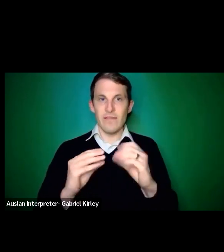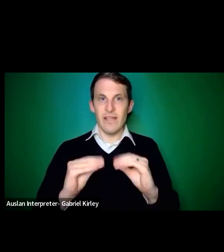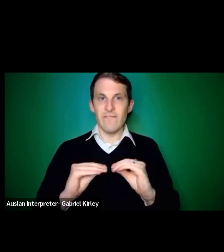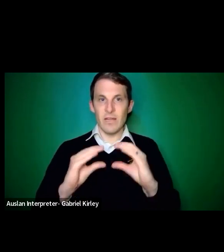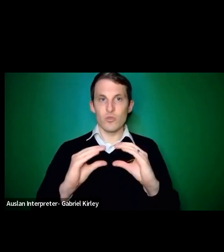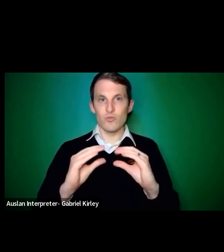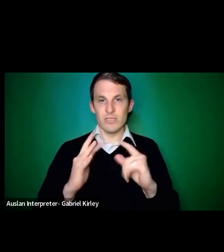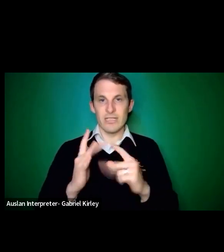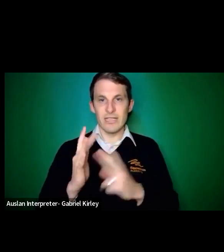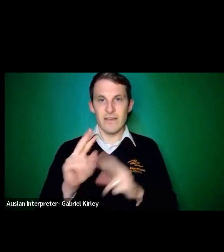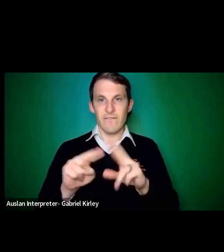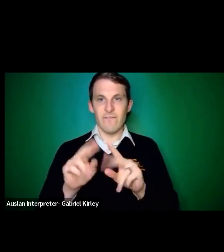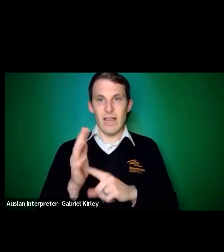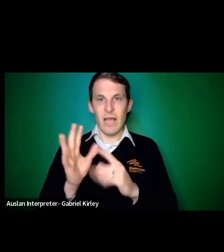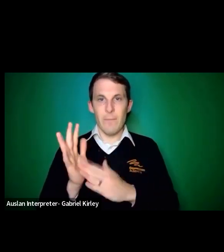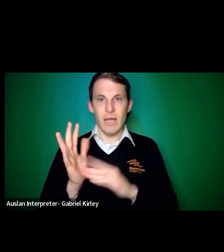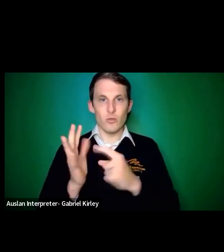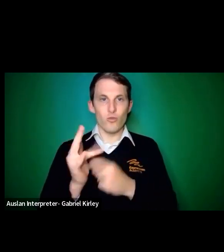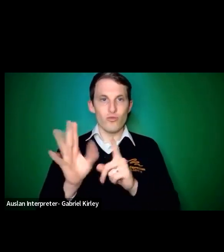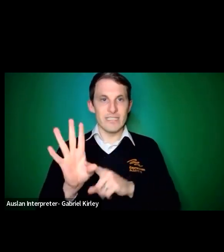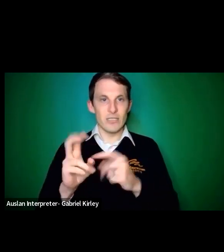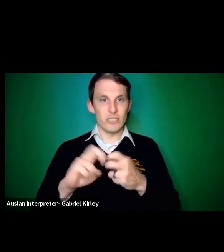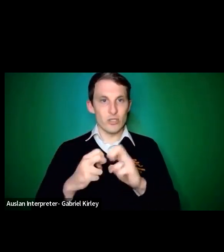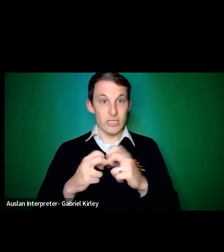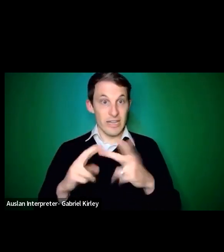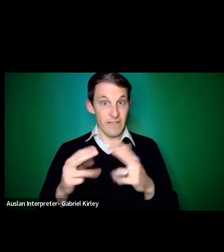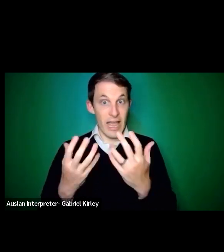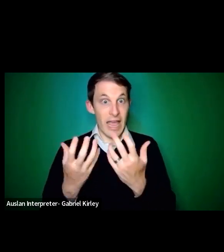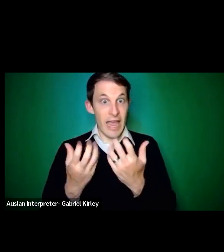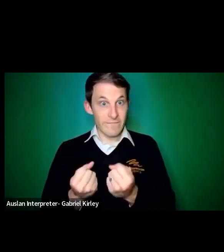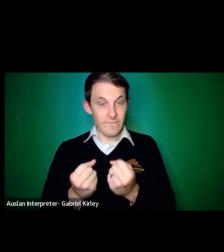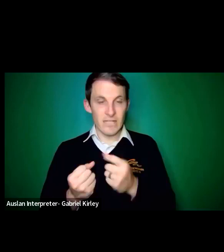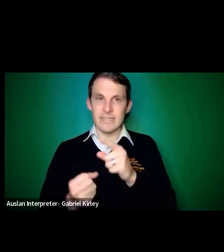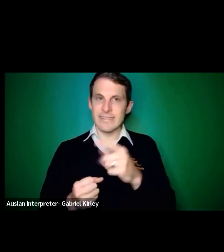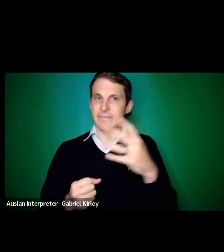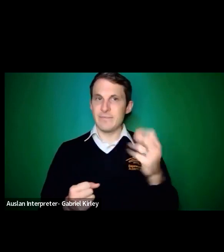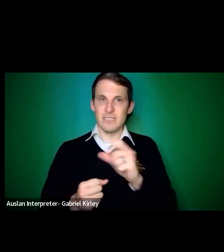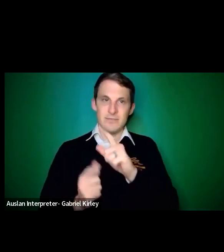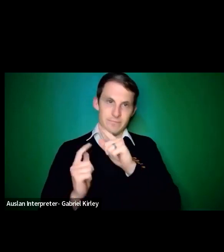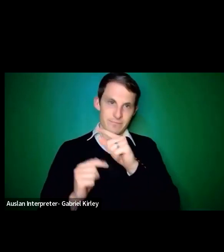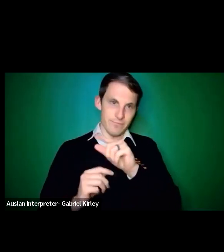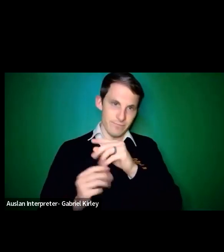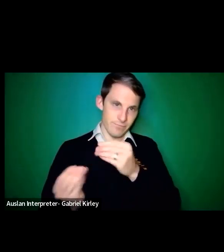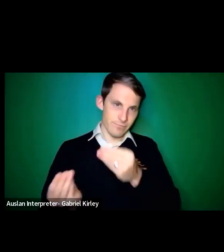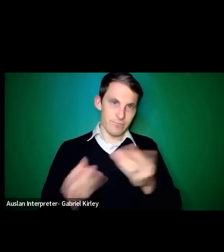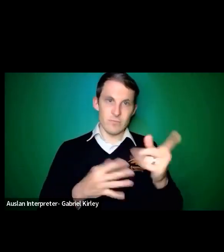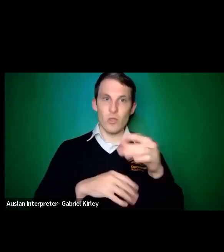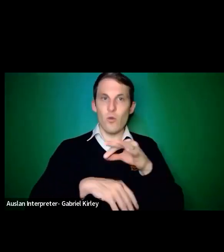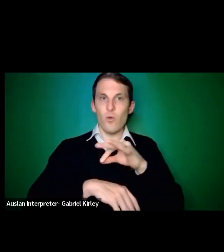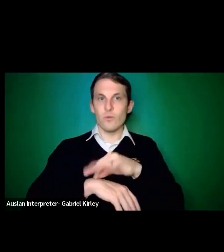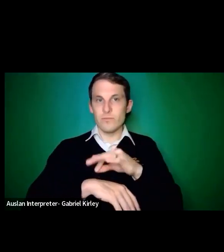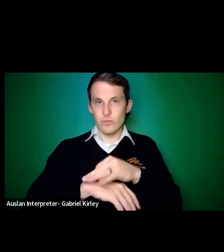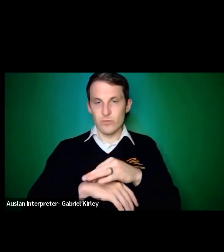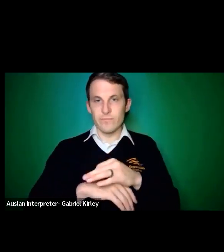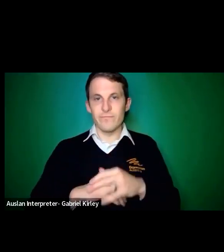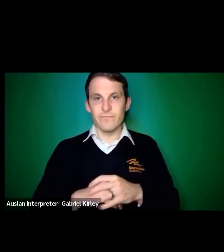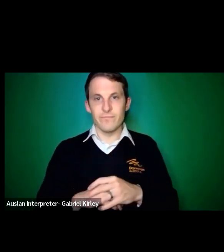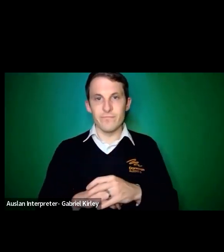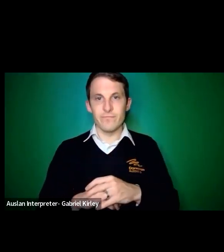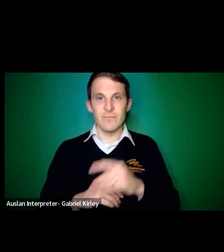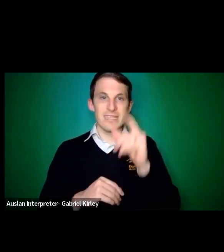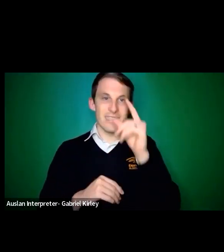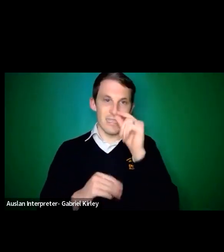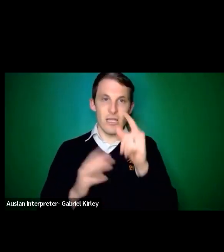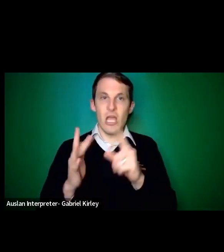condition. Children with this inflammatory condition do need to be hospitalised in the vast majority of instances, can need